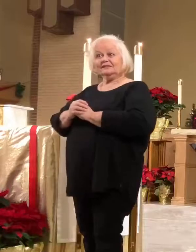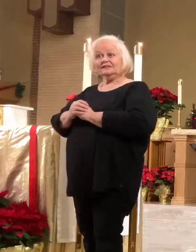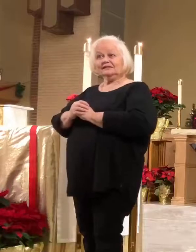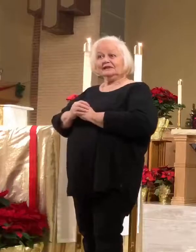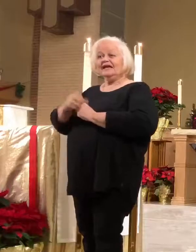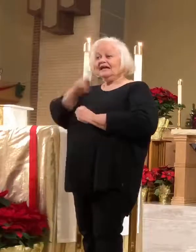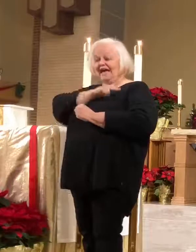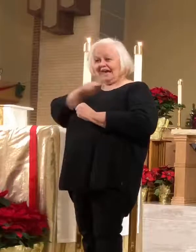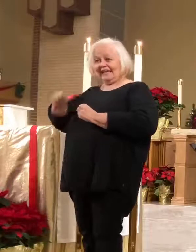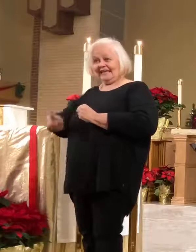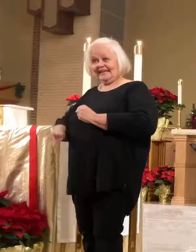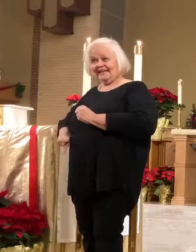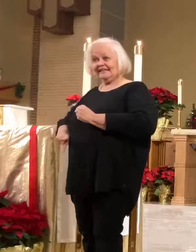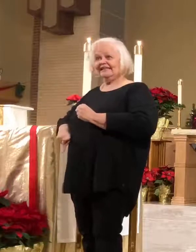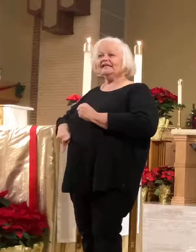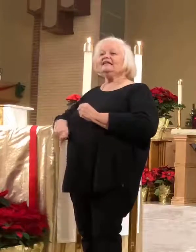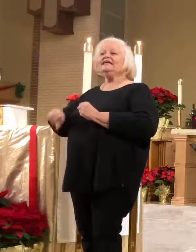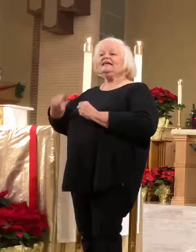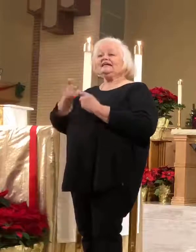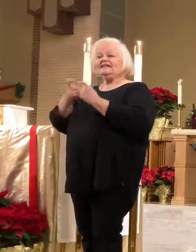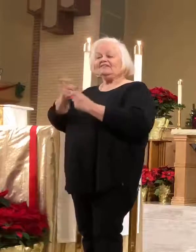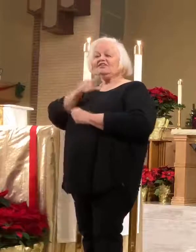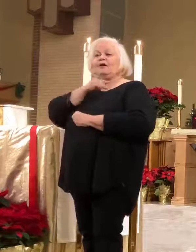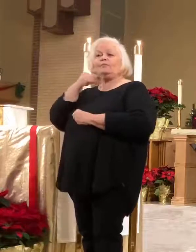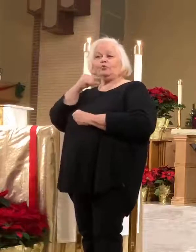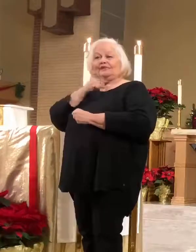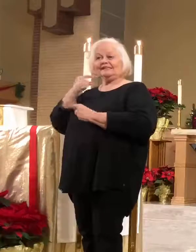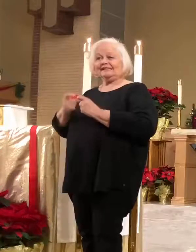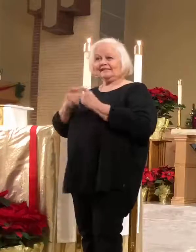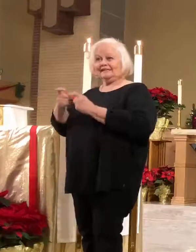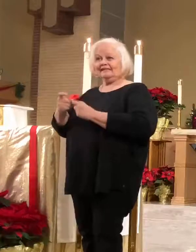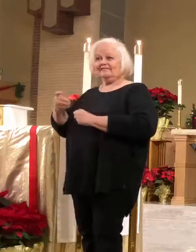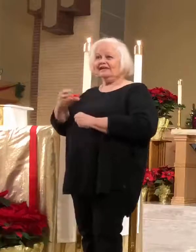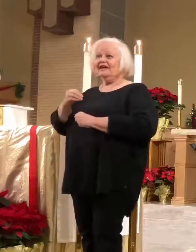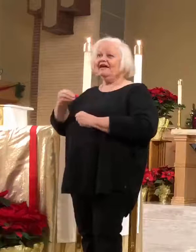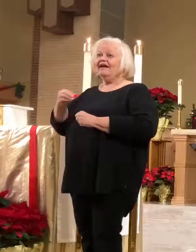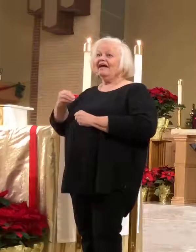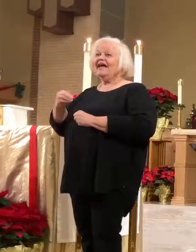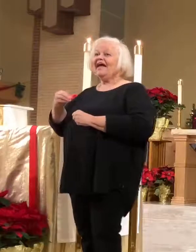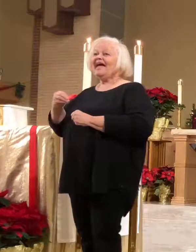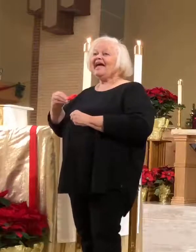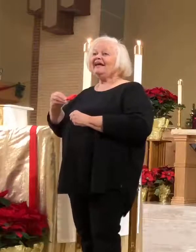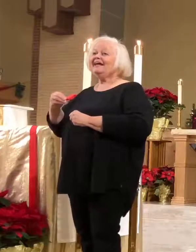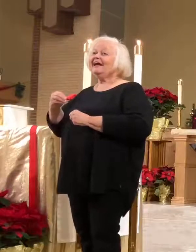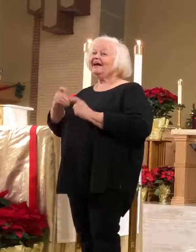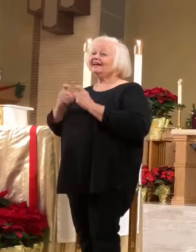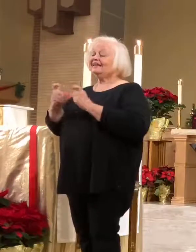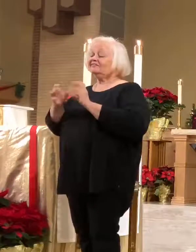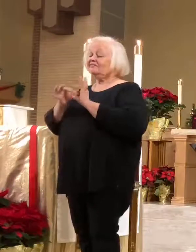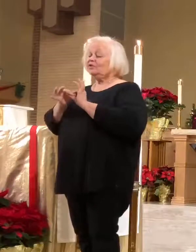A kingly gift, a priestly gift, and a gift of in relation to death.